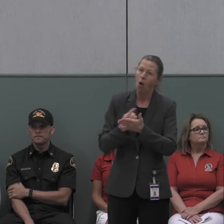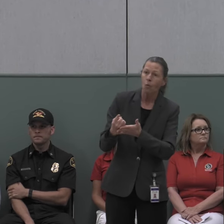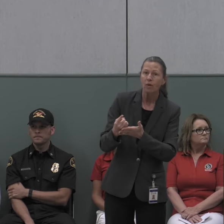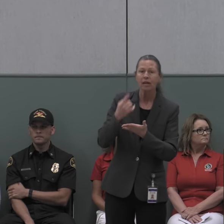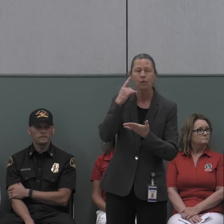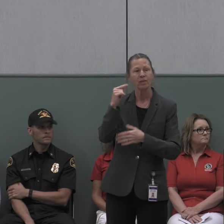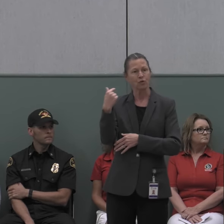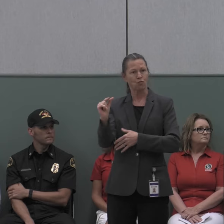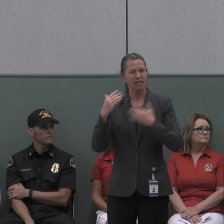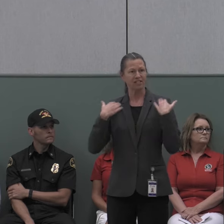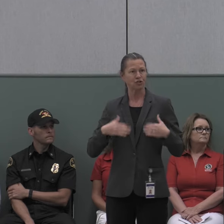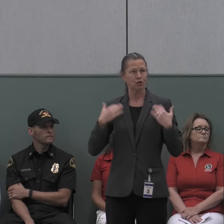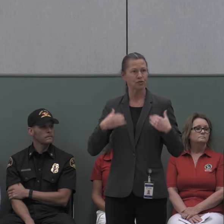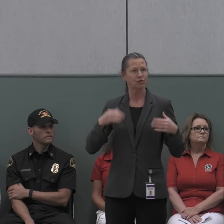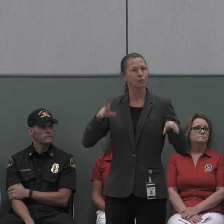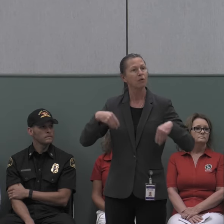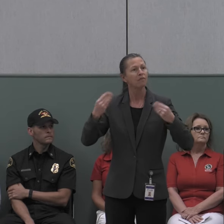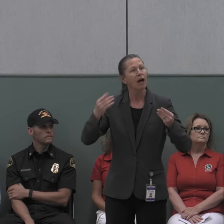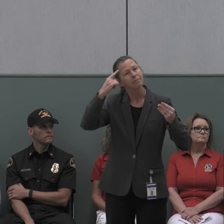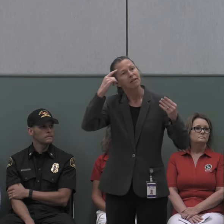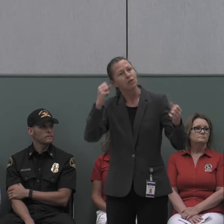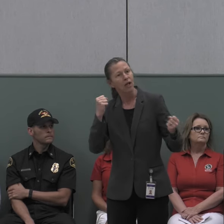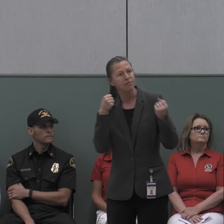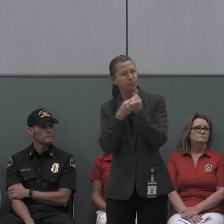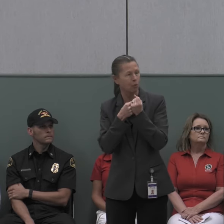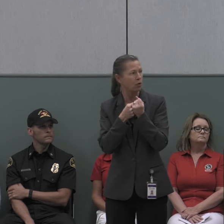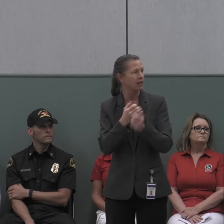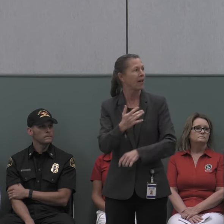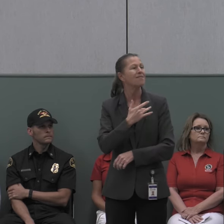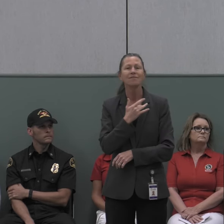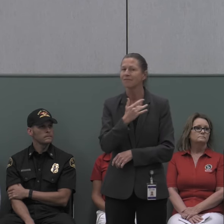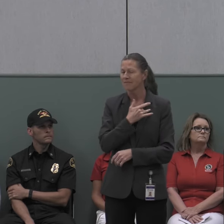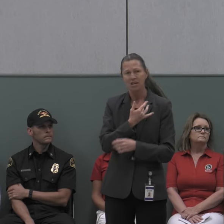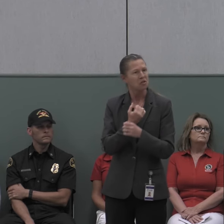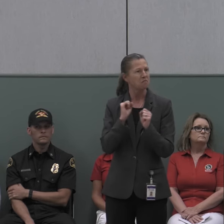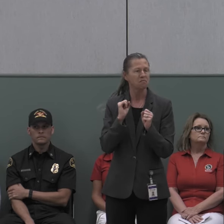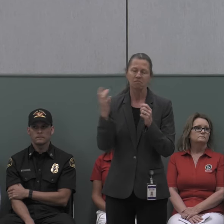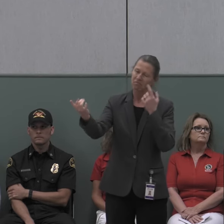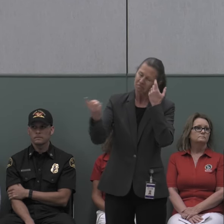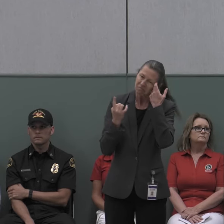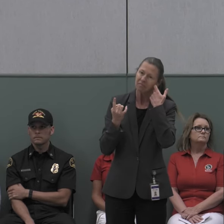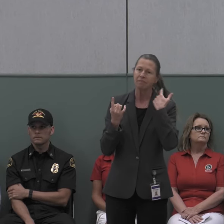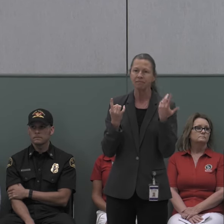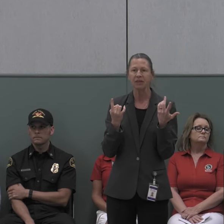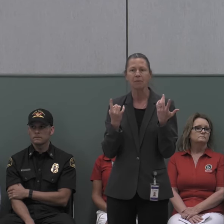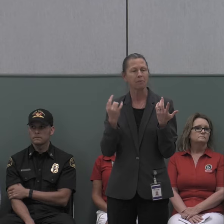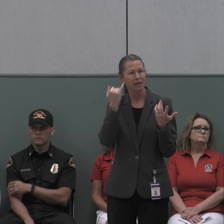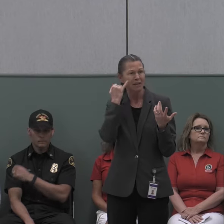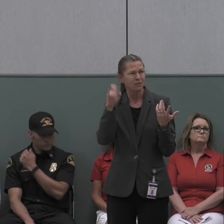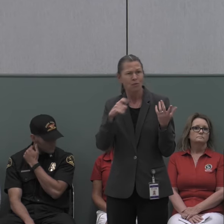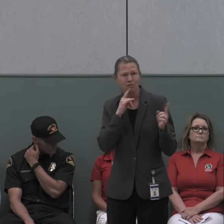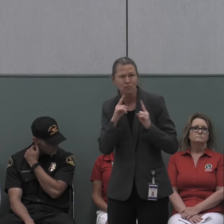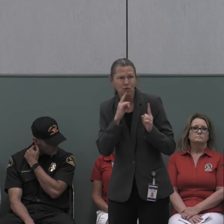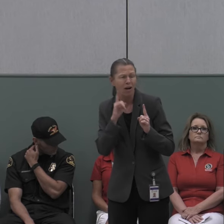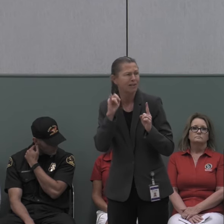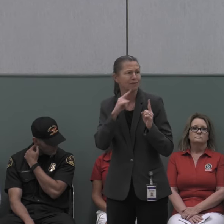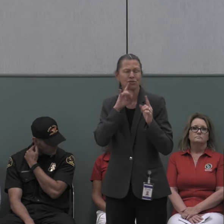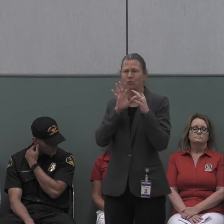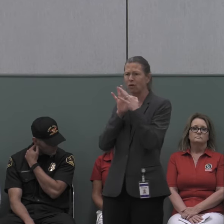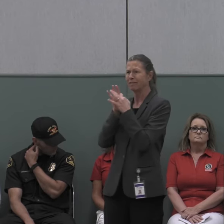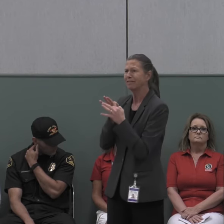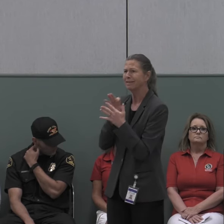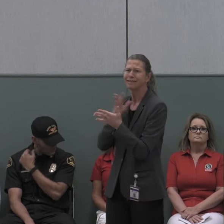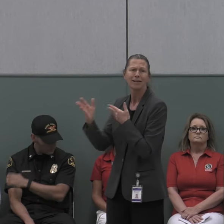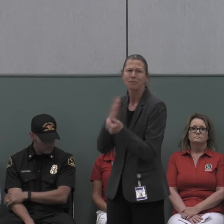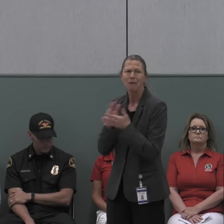to you. Feel free to come up and ask any questions. It's not just about mental health. Just if you need to be linked to something, talk to someone, just have